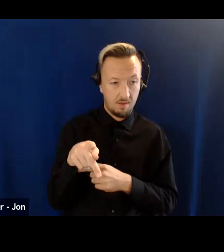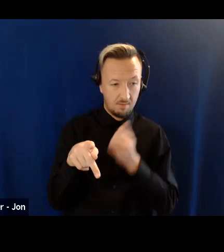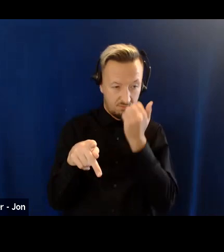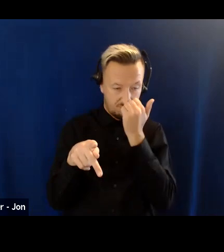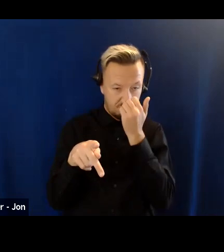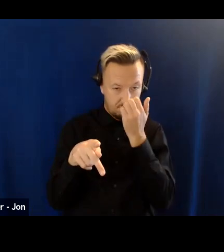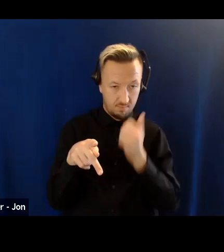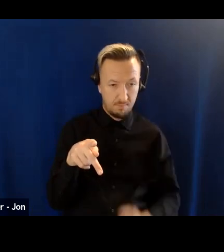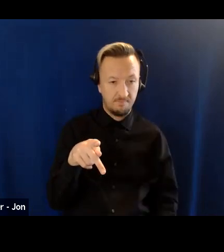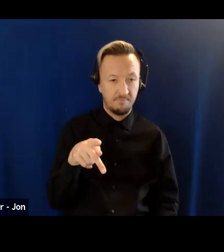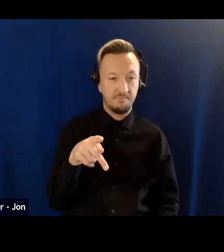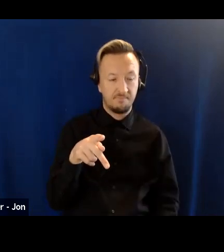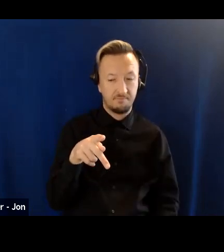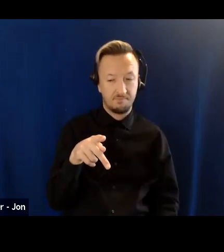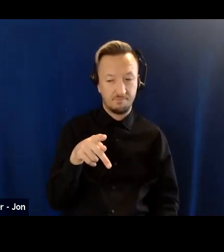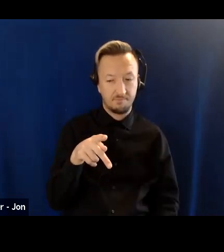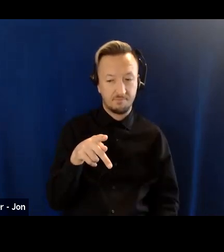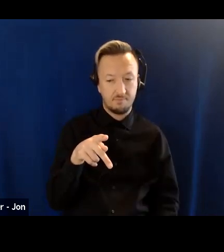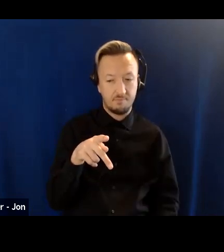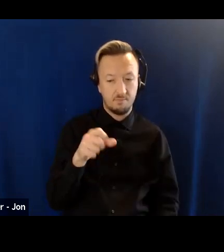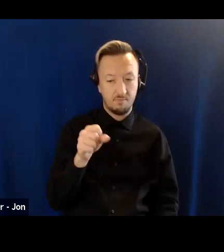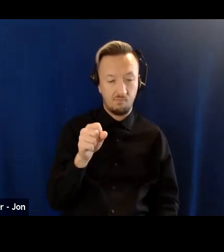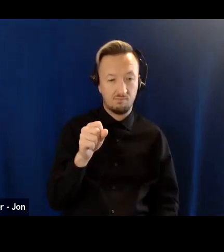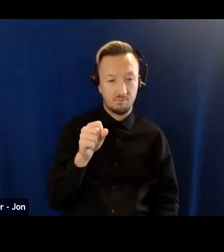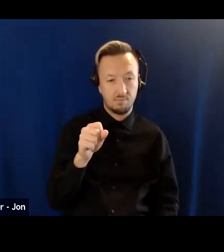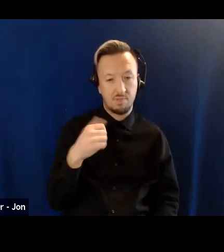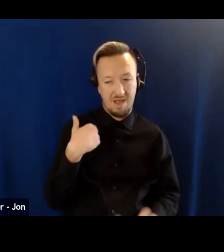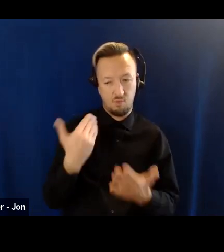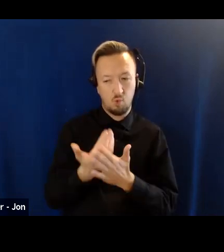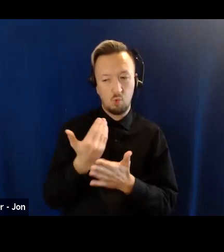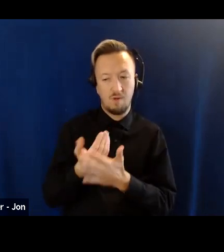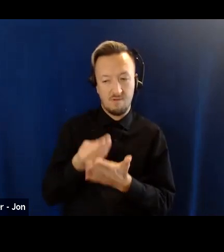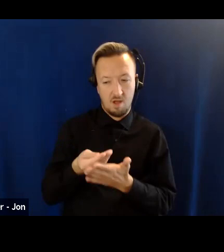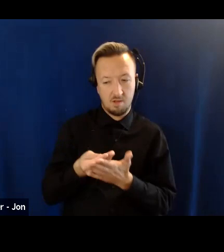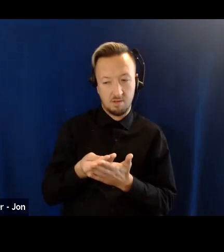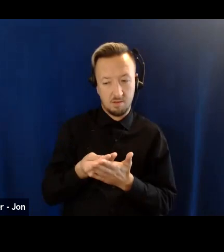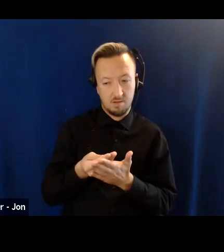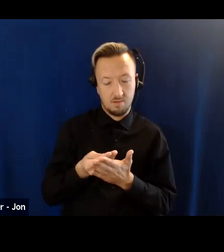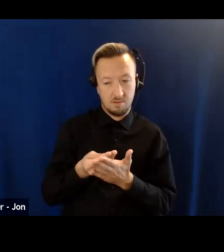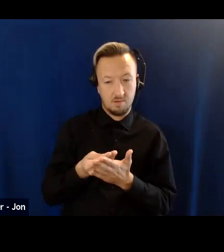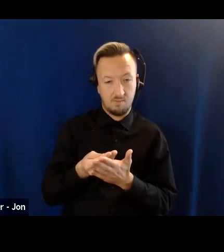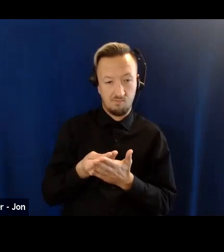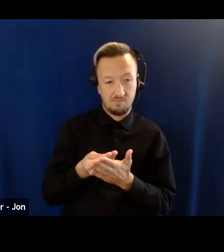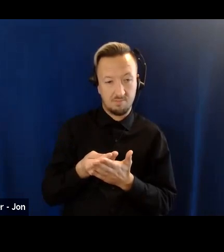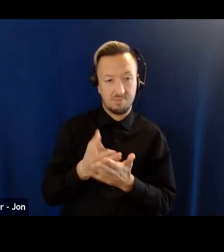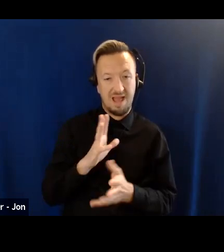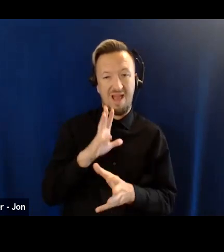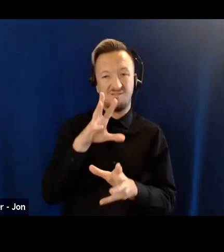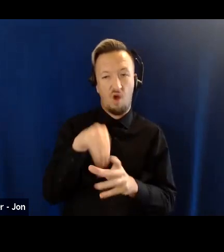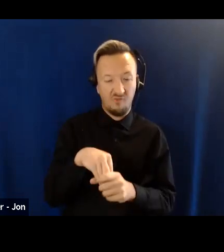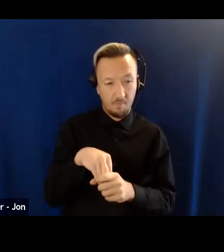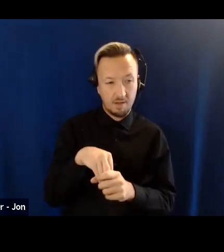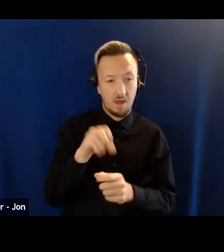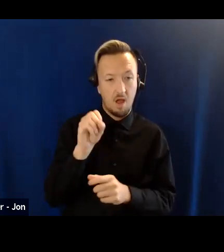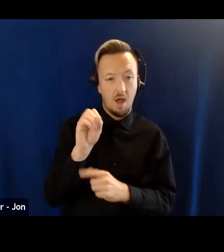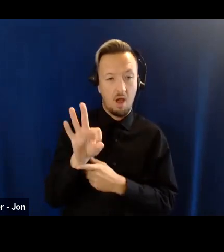your state apply for them, because there's new funds. And it is on involvement of